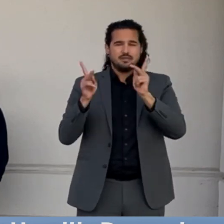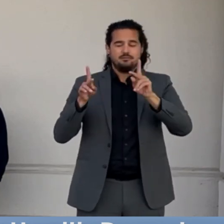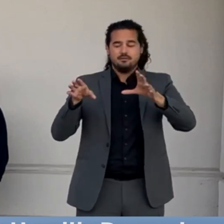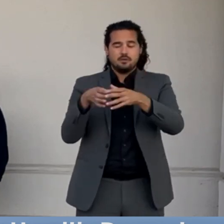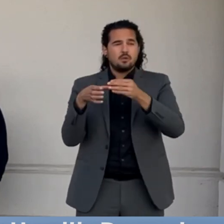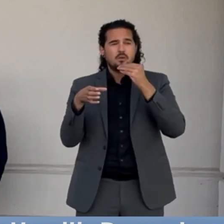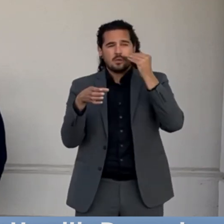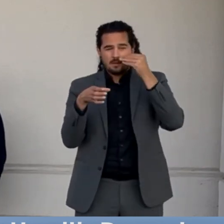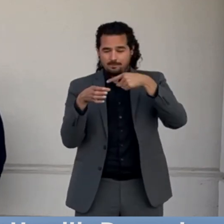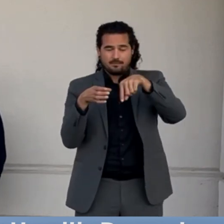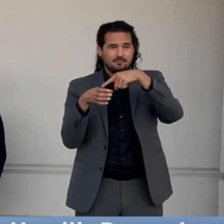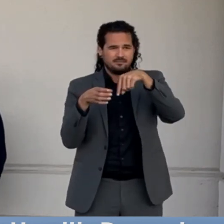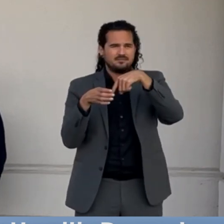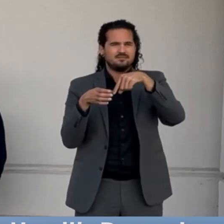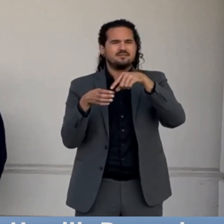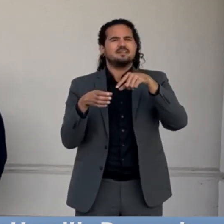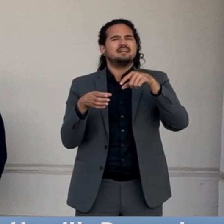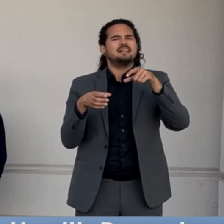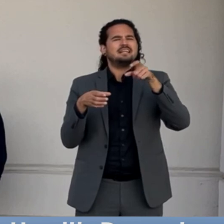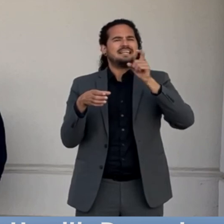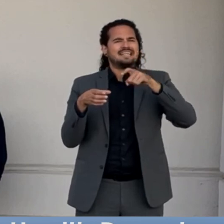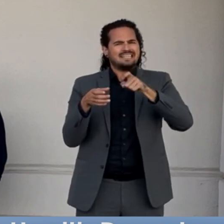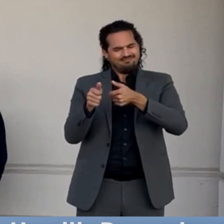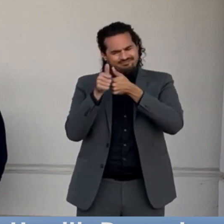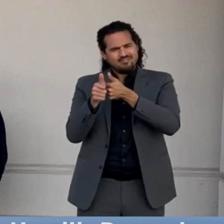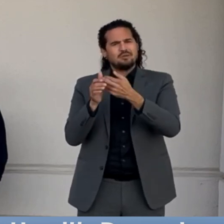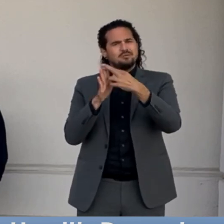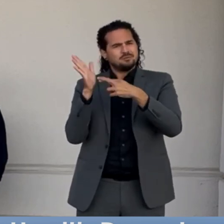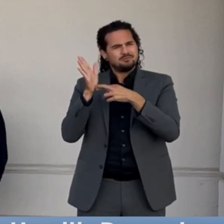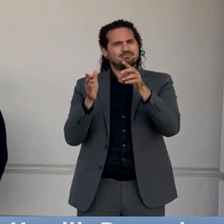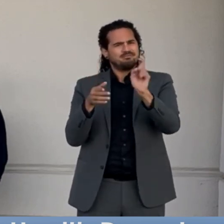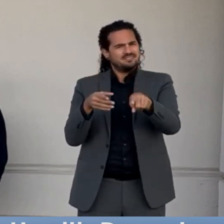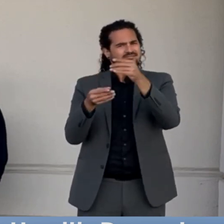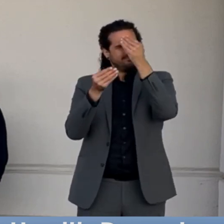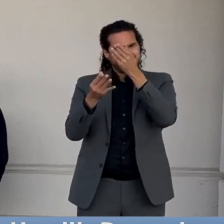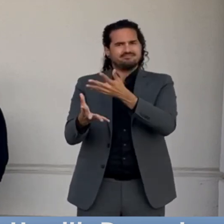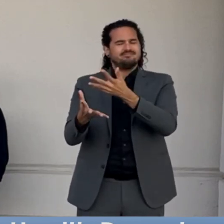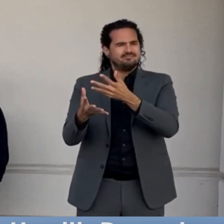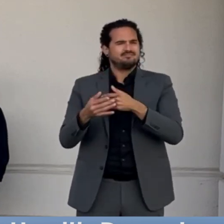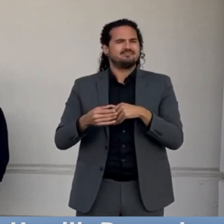guidance. Those are things that we continue to improve every day and to work to provide for everyone.